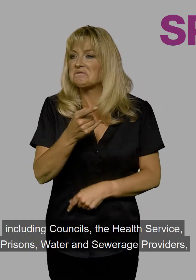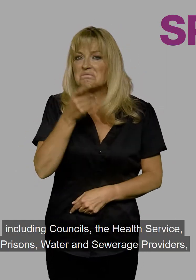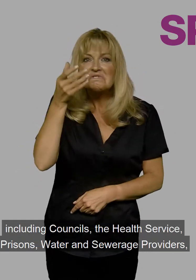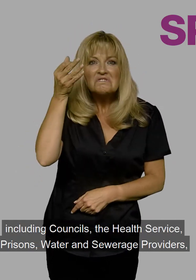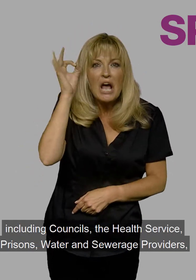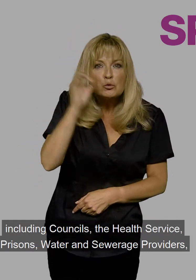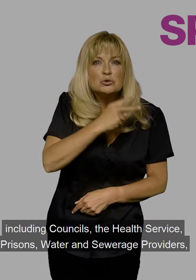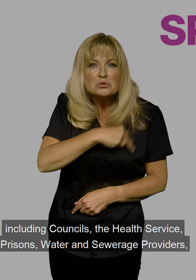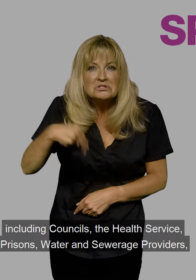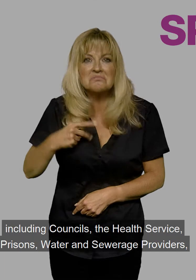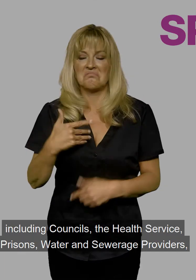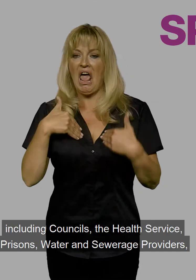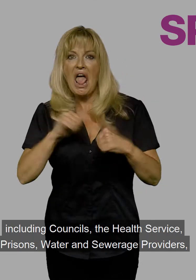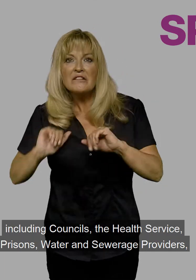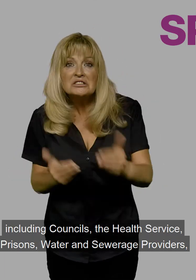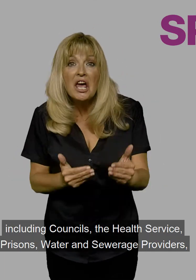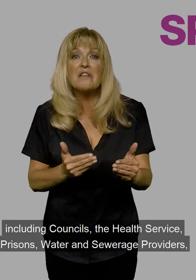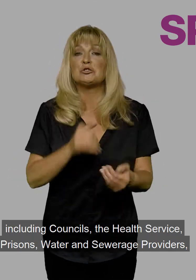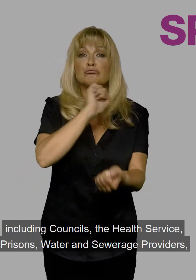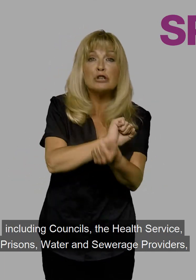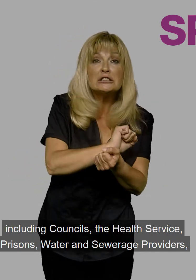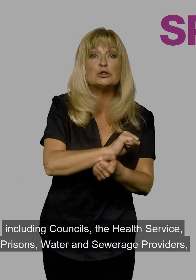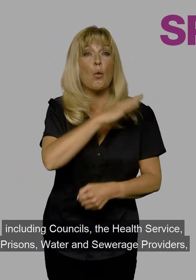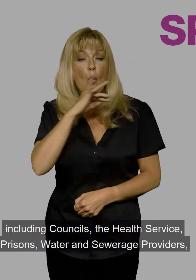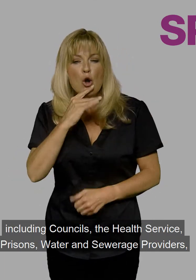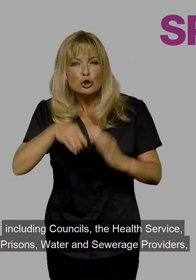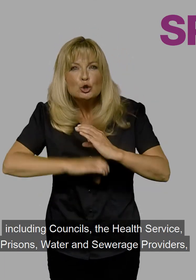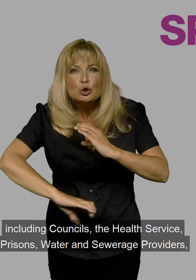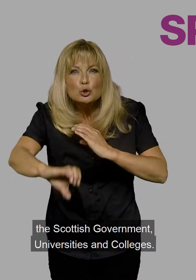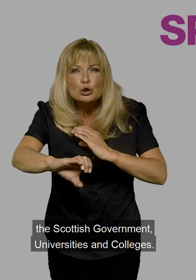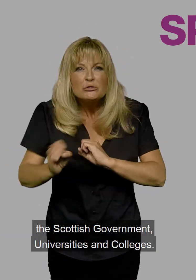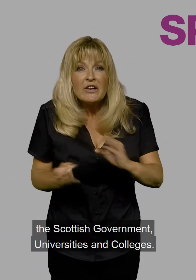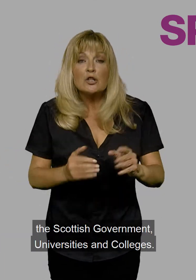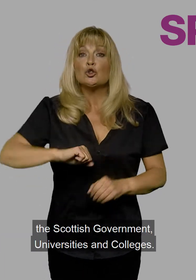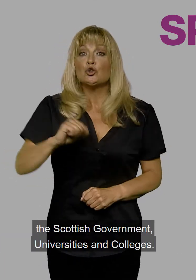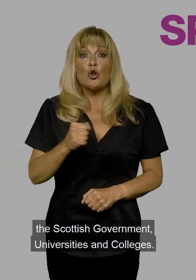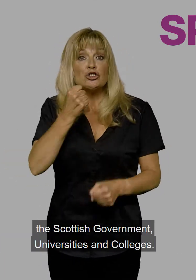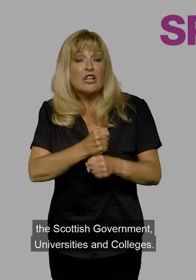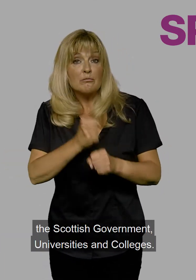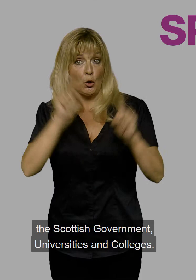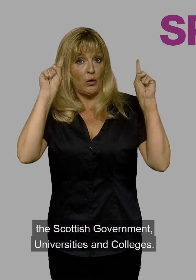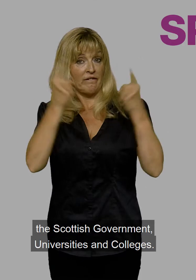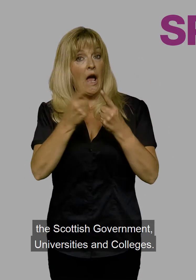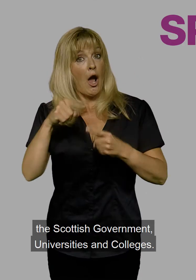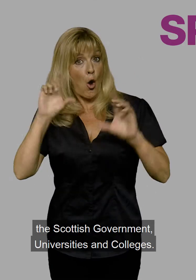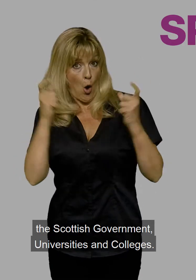health service, prisons, water and sewerage providers, the Scottish Government, universities and